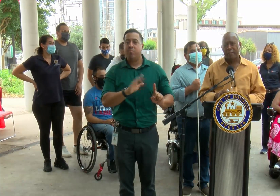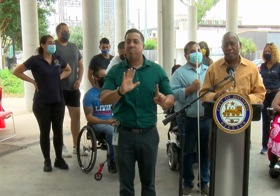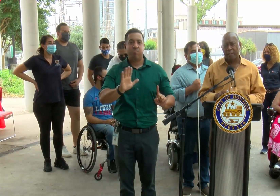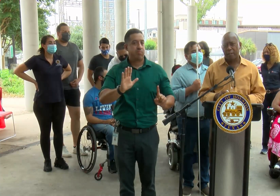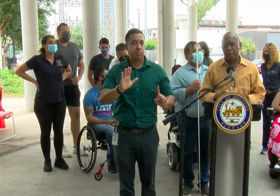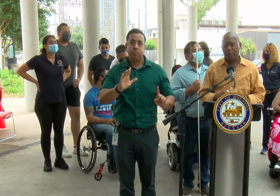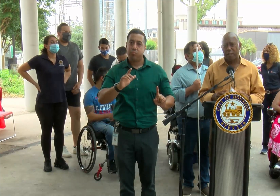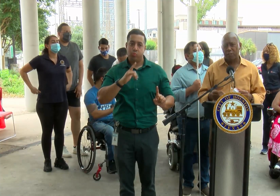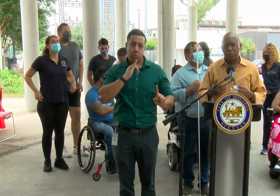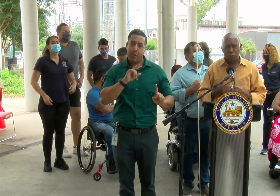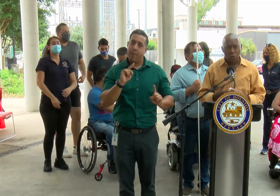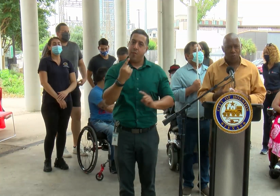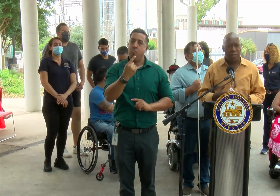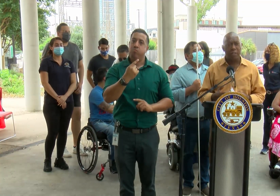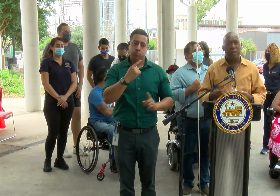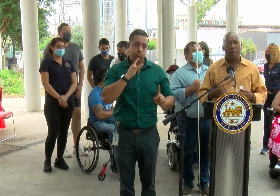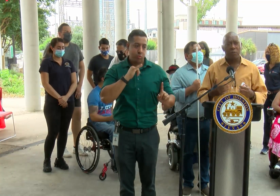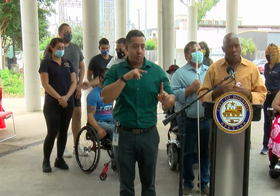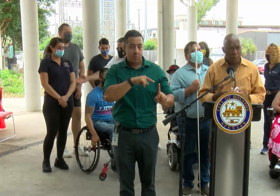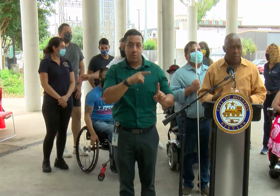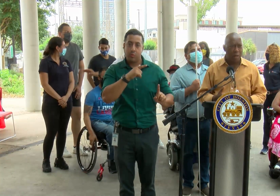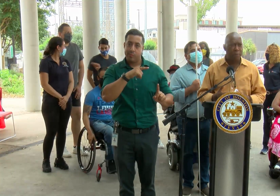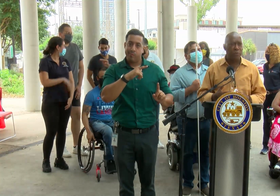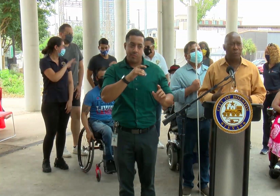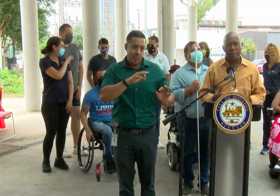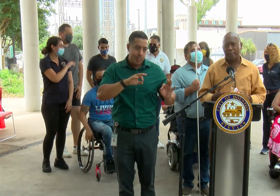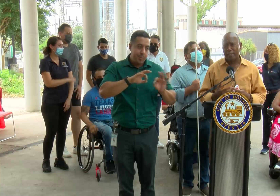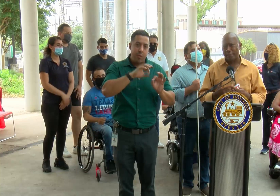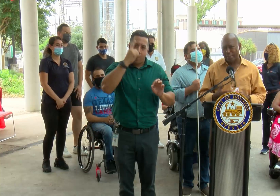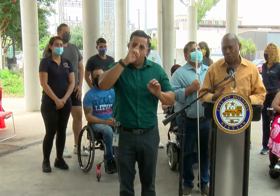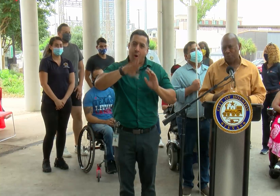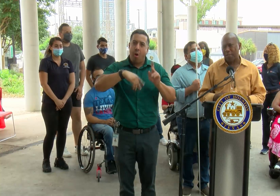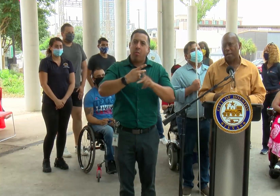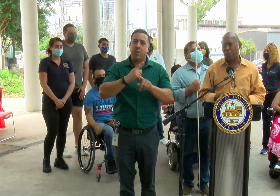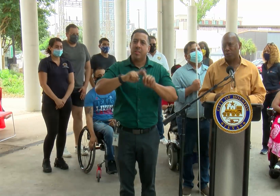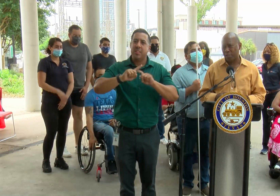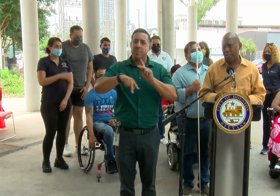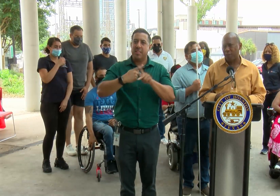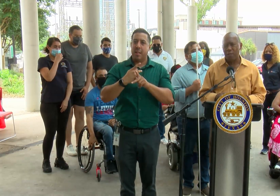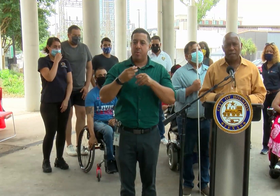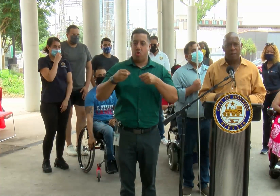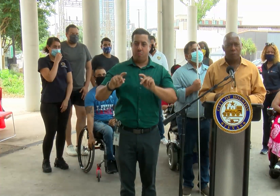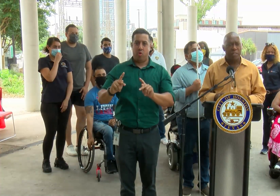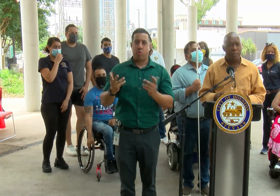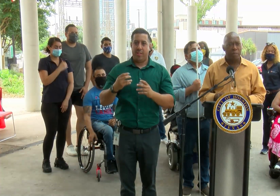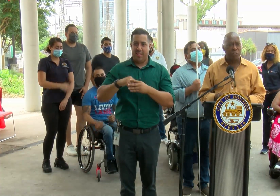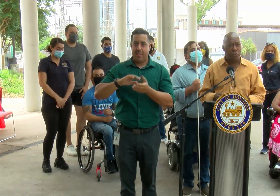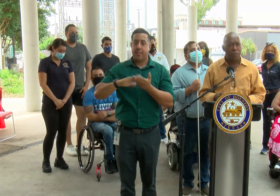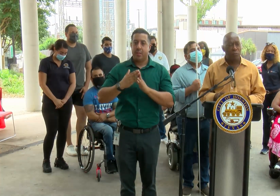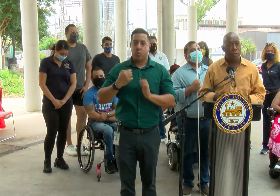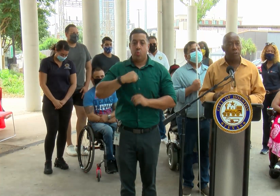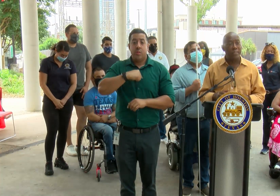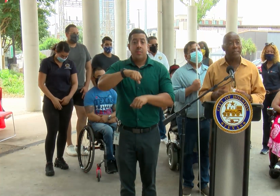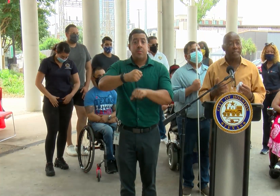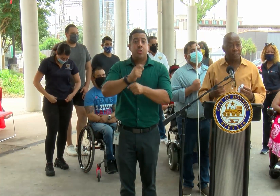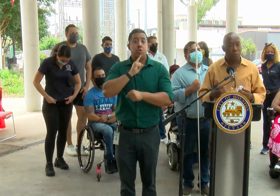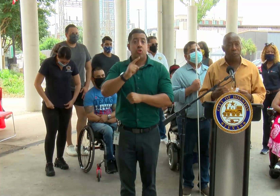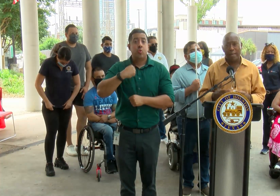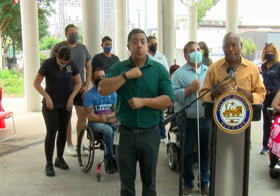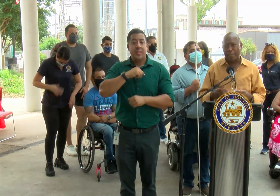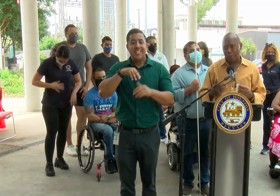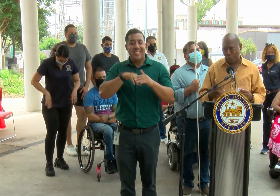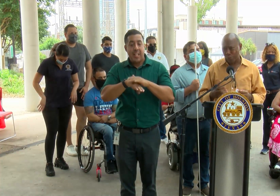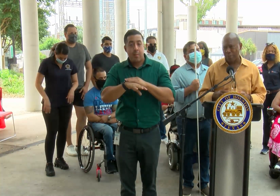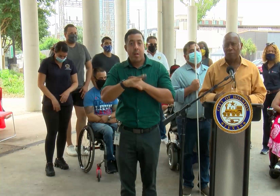Okay, that they are deserving of all of the opportunities that exist within our city, and we need to make sure that we are